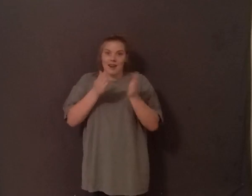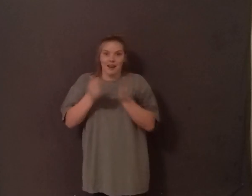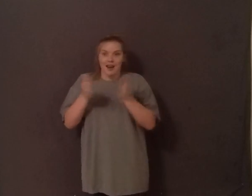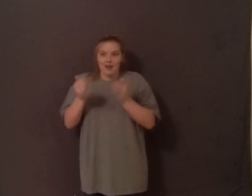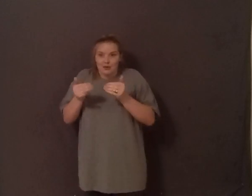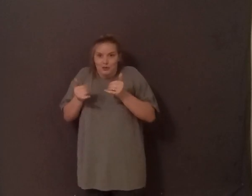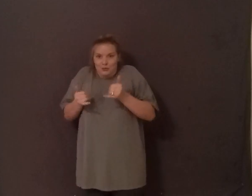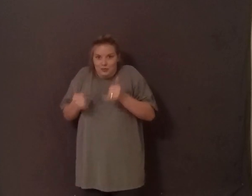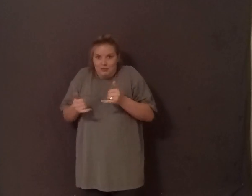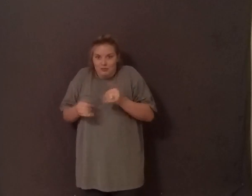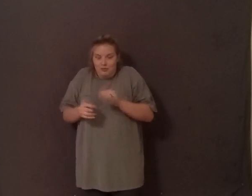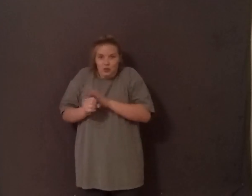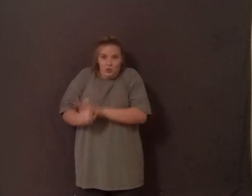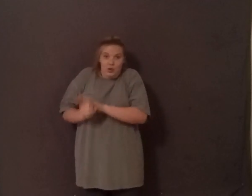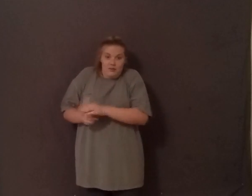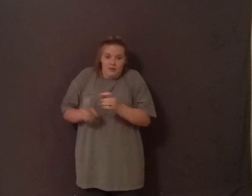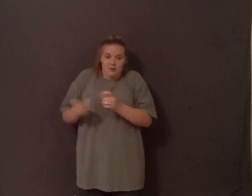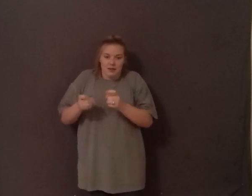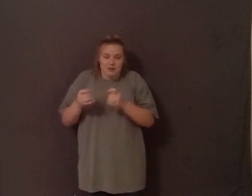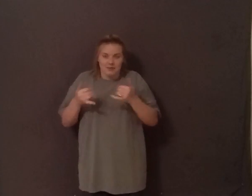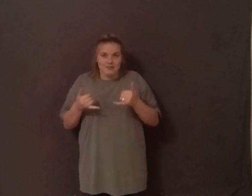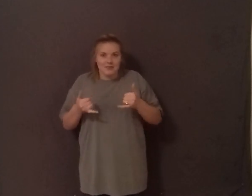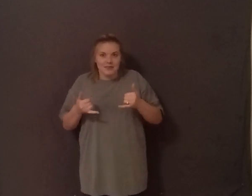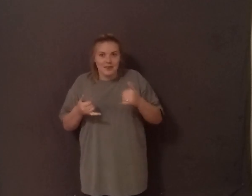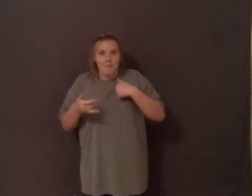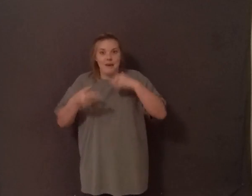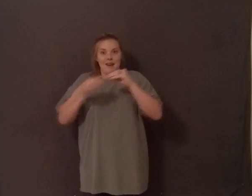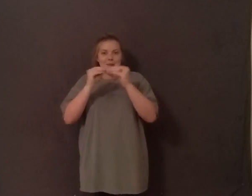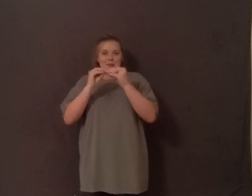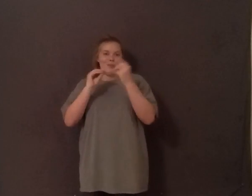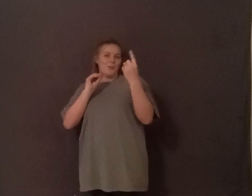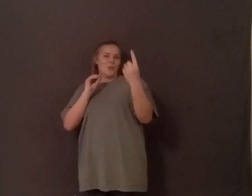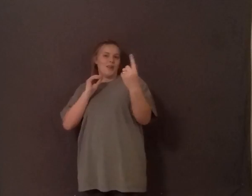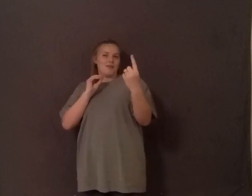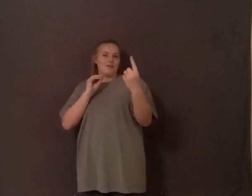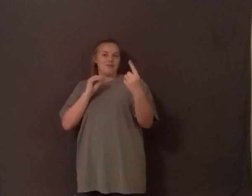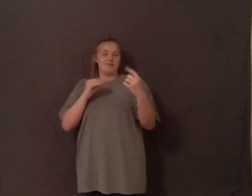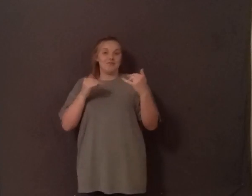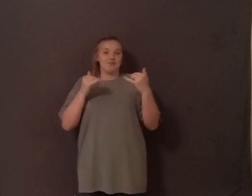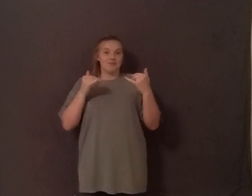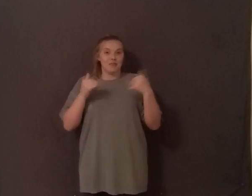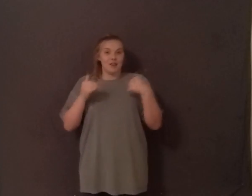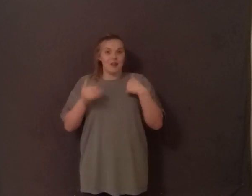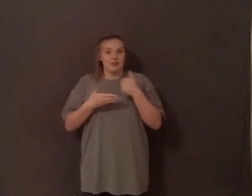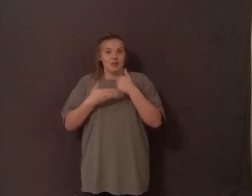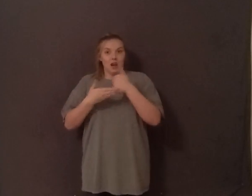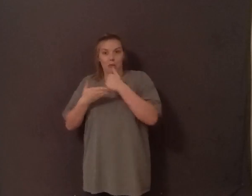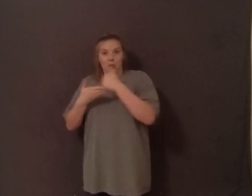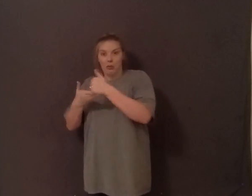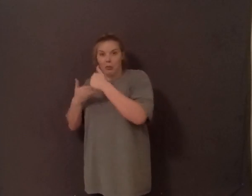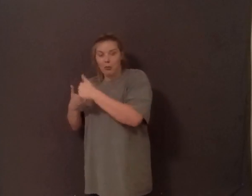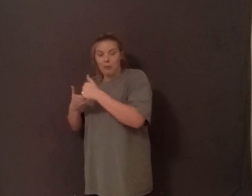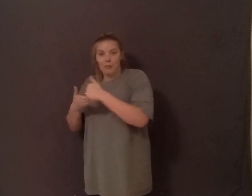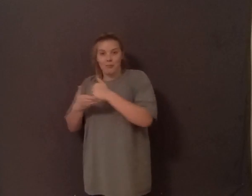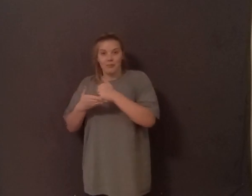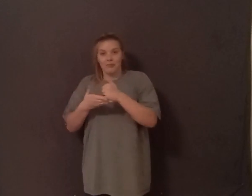stress management category. And my job is doing one-on-one counseling sessions on Skype, where I very often help people with